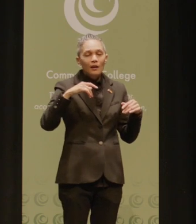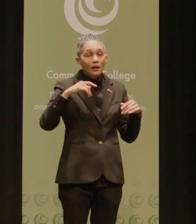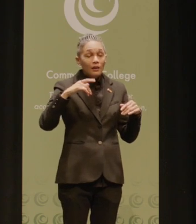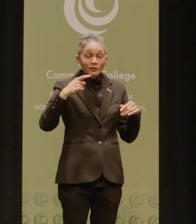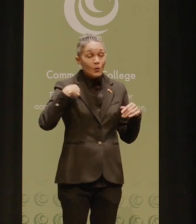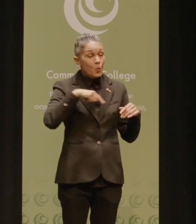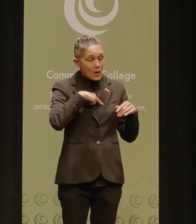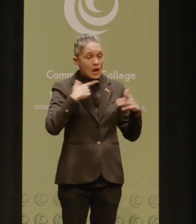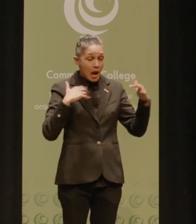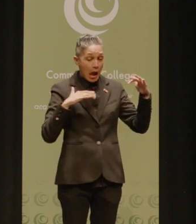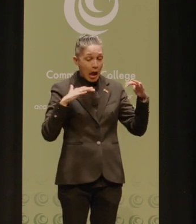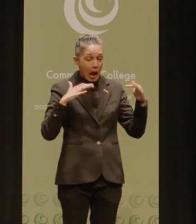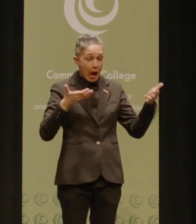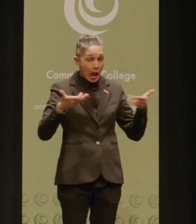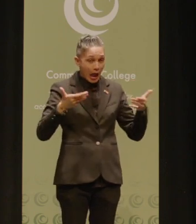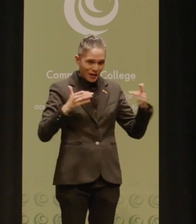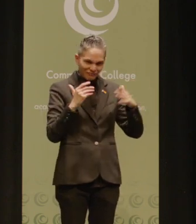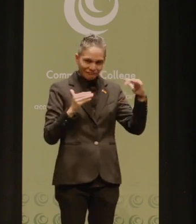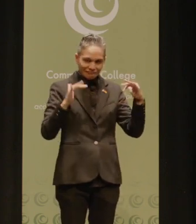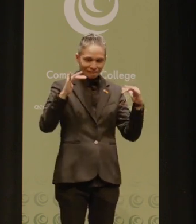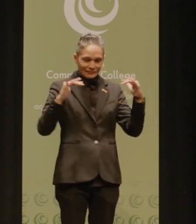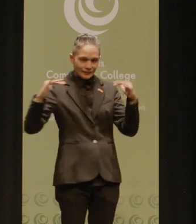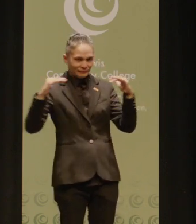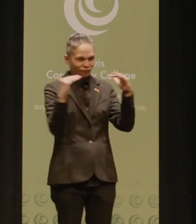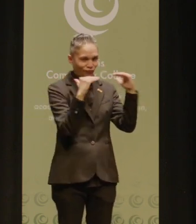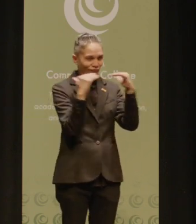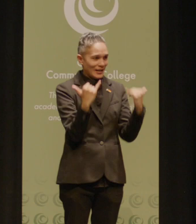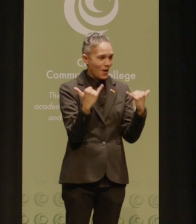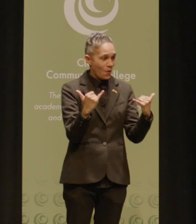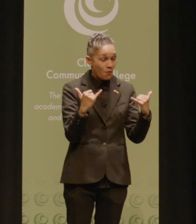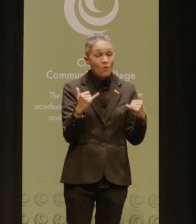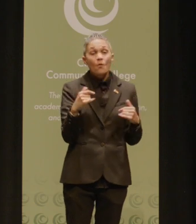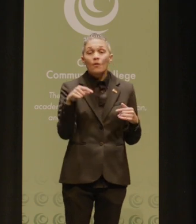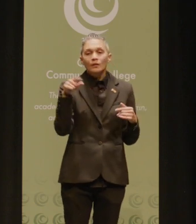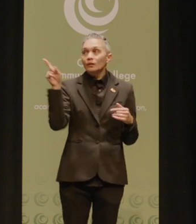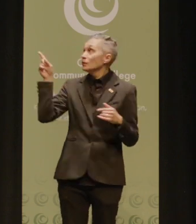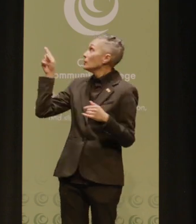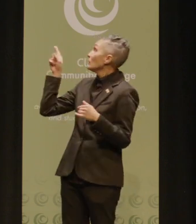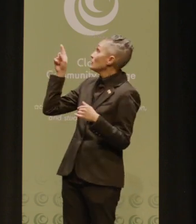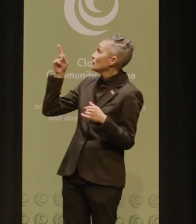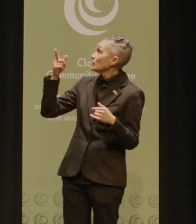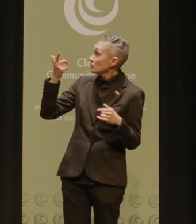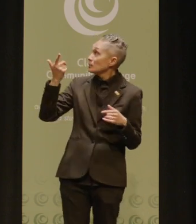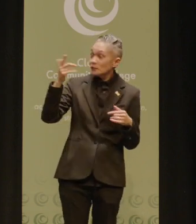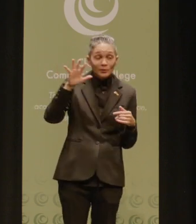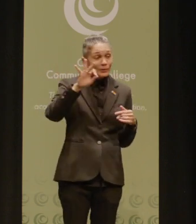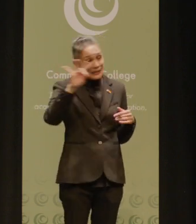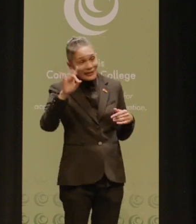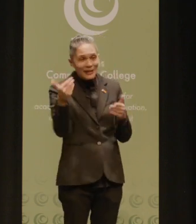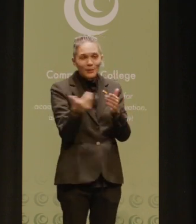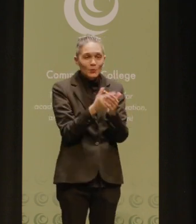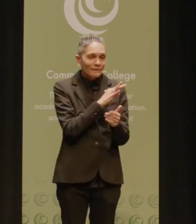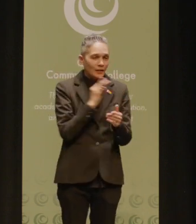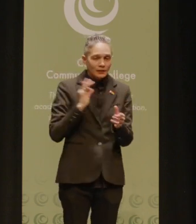were able to help those ratios get to where they needed to be. So this is the breakout, 98 new faculty over the last